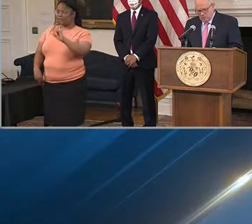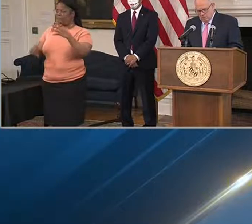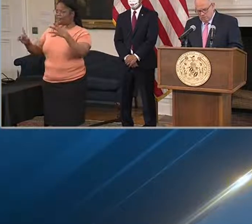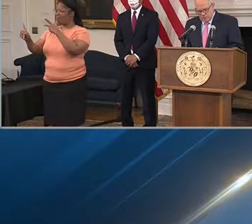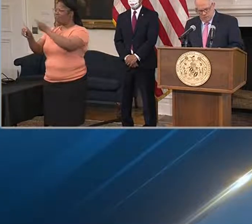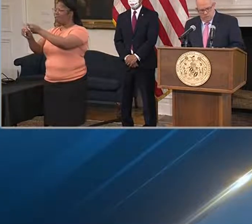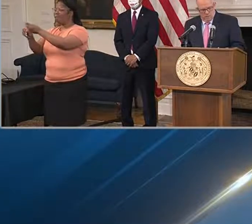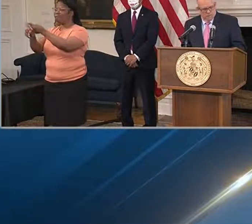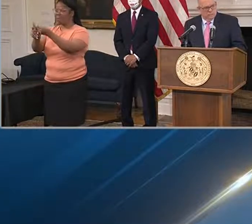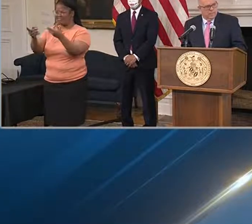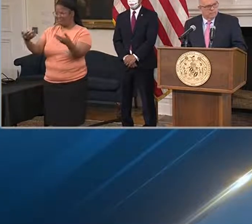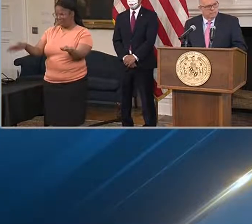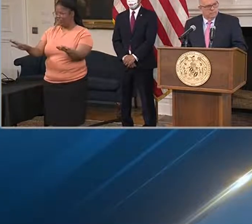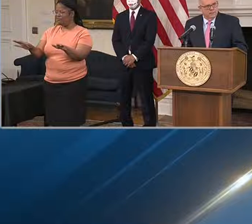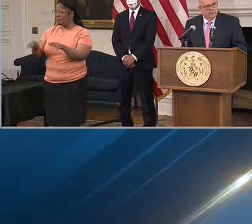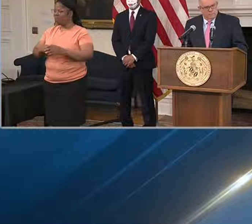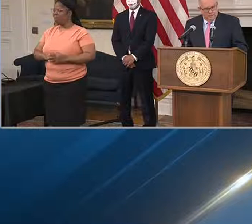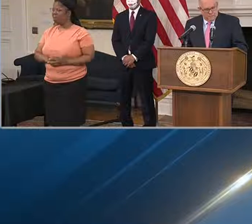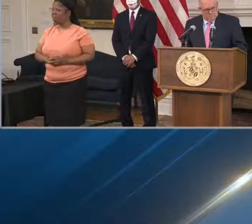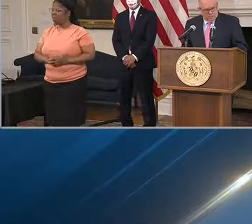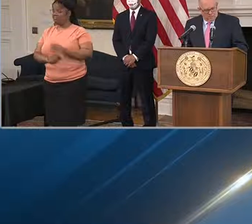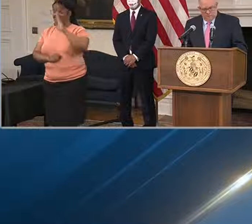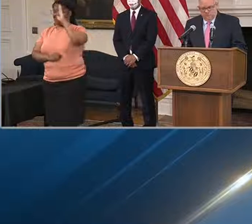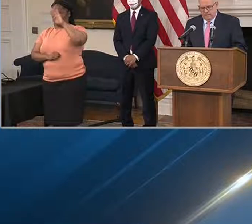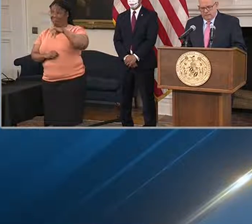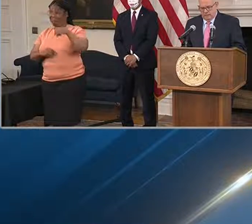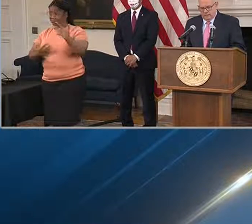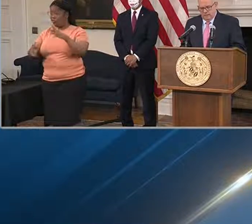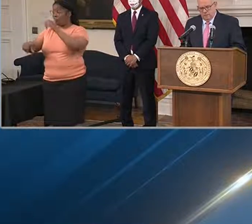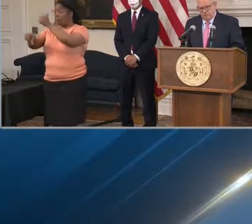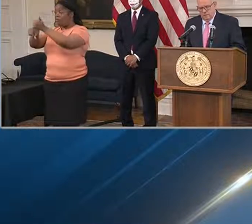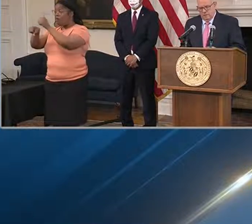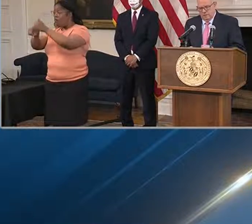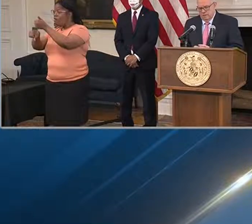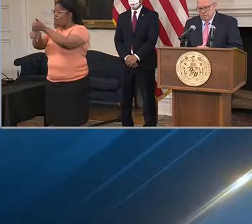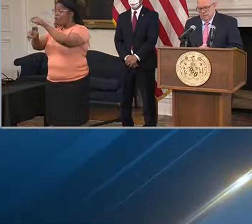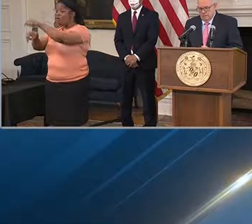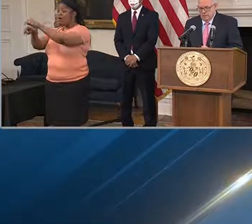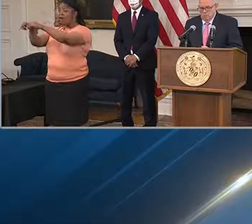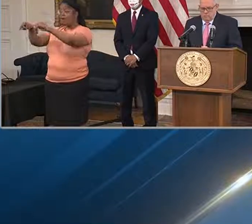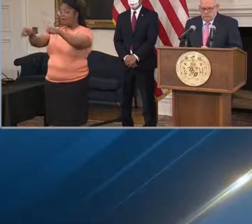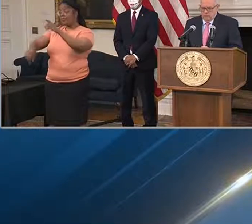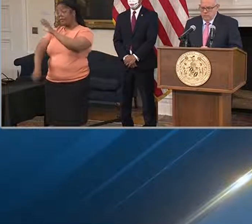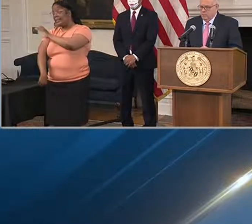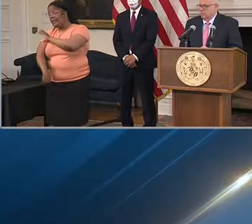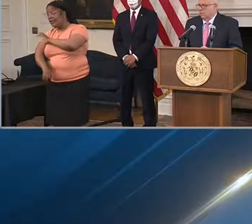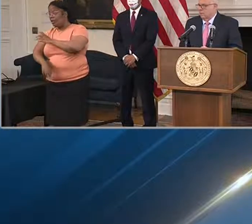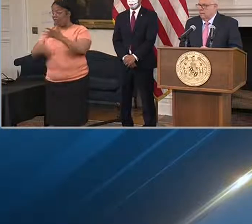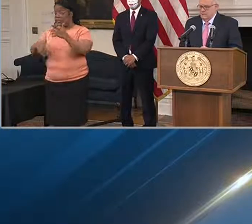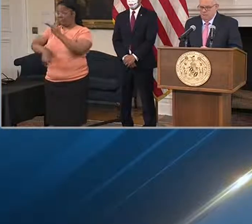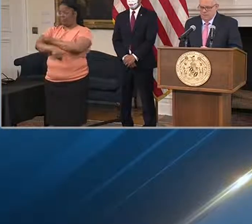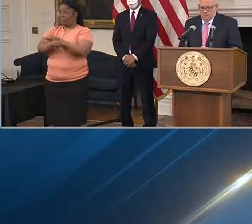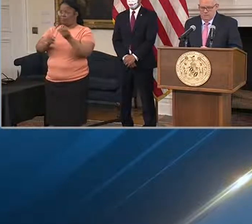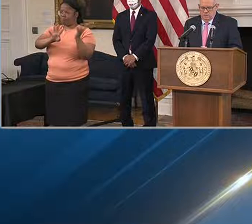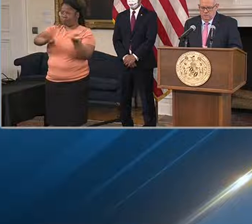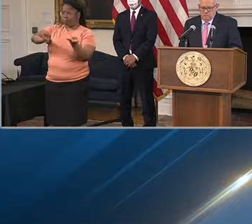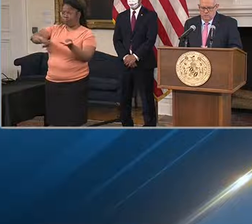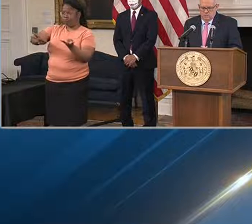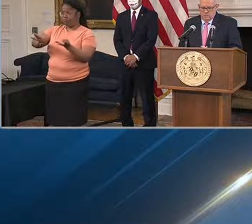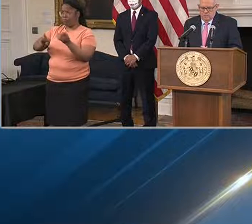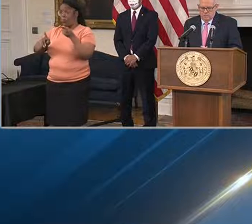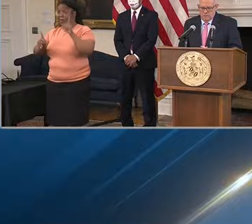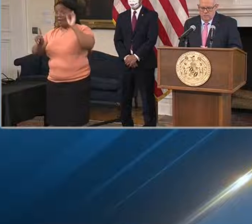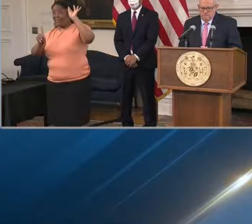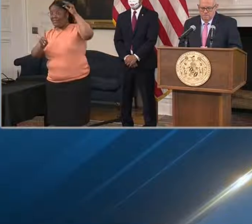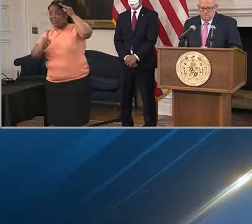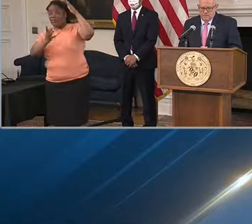the infrastructure we've built across the state and our rapid pace of vaccinations, along with the increased supply of vaccines from